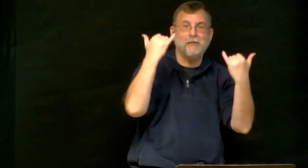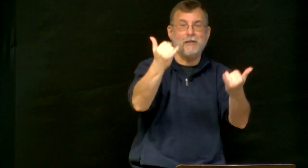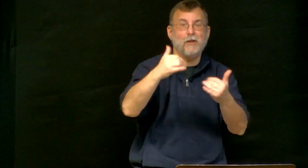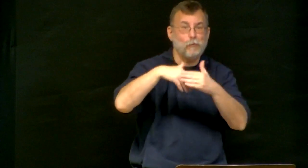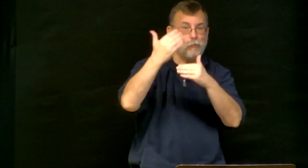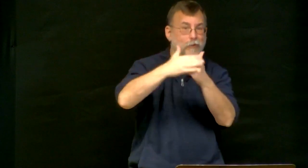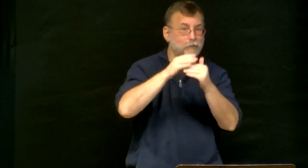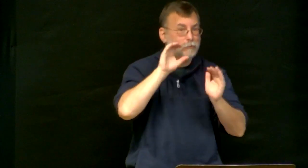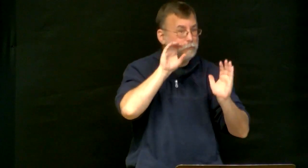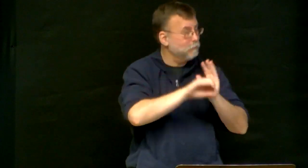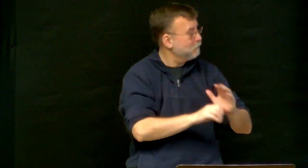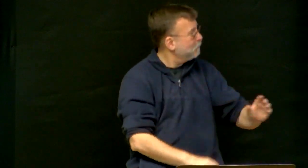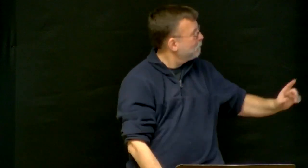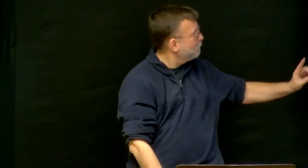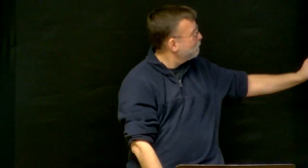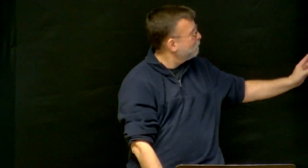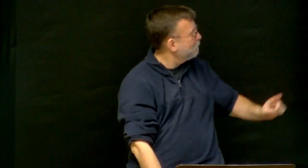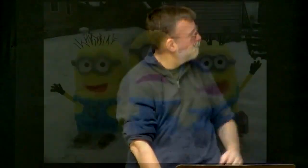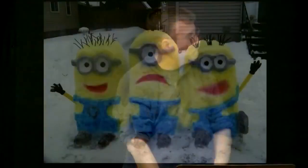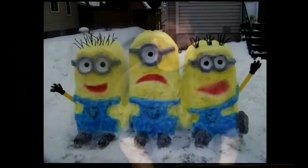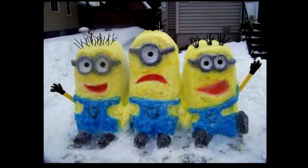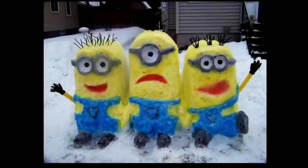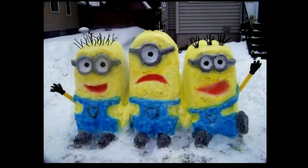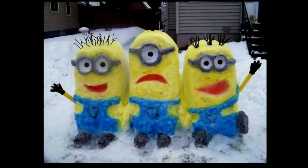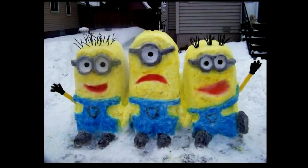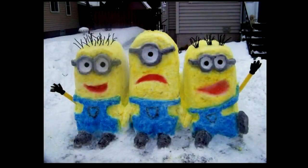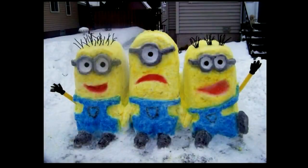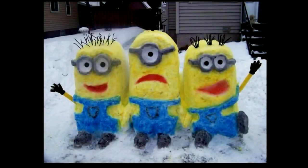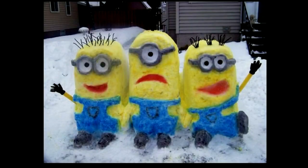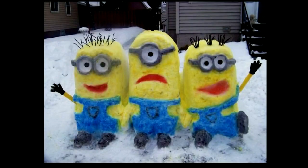Okay, now next picture.